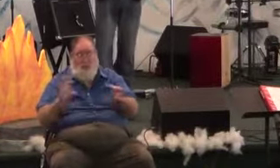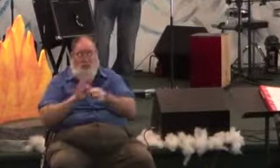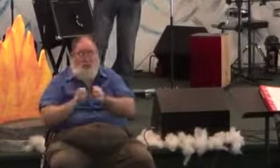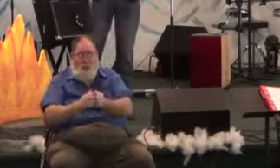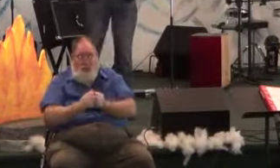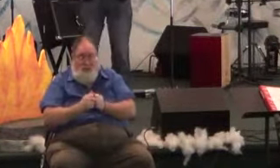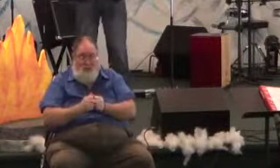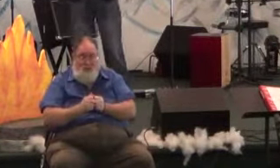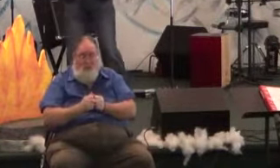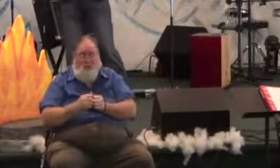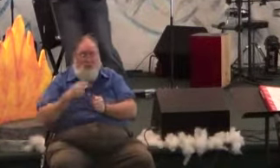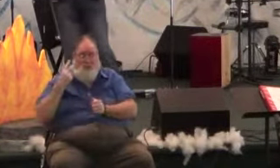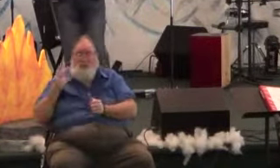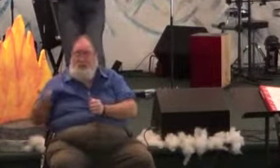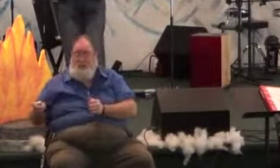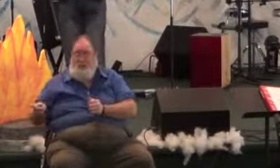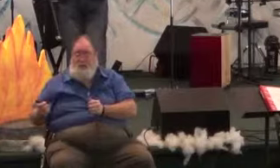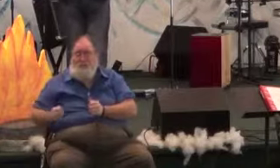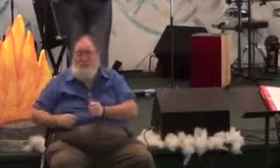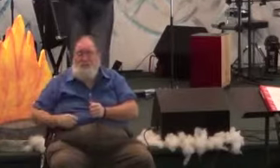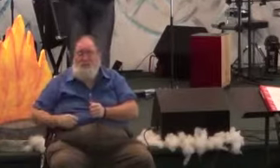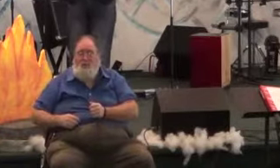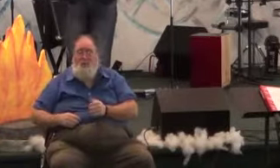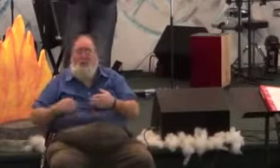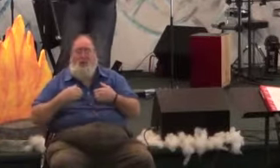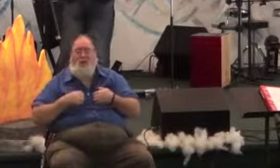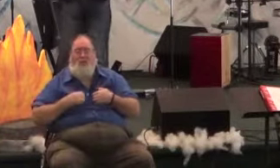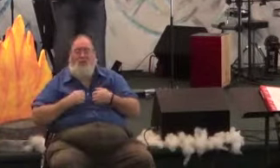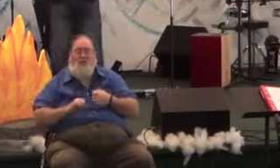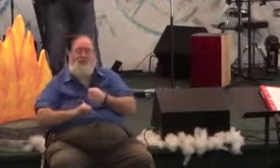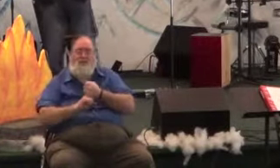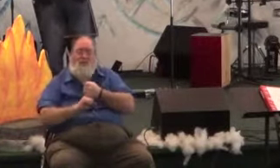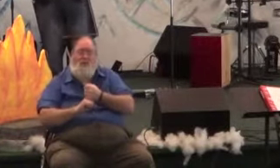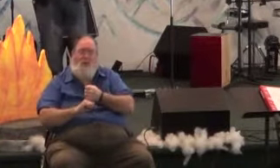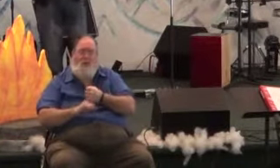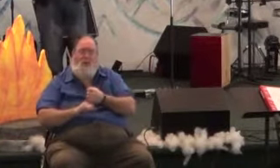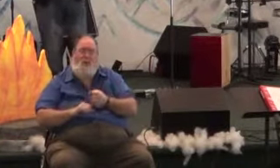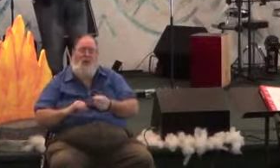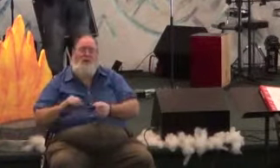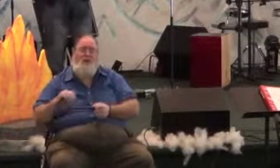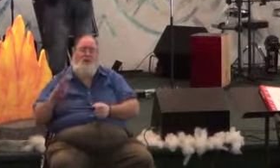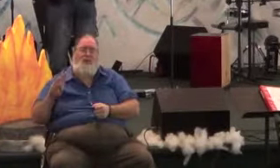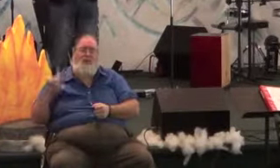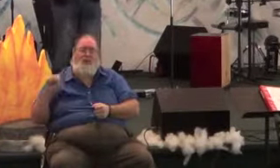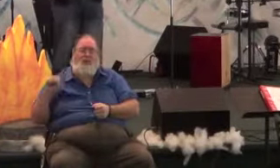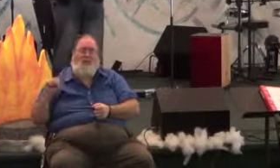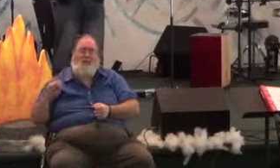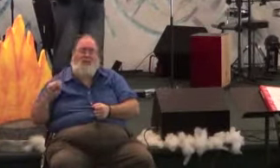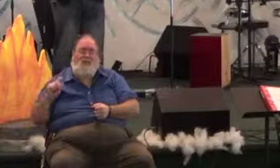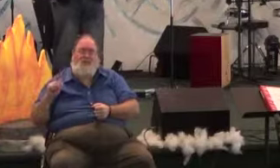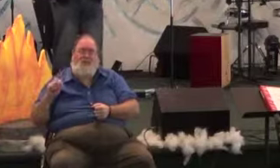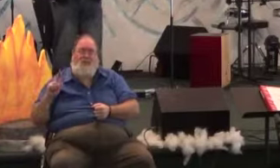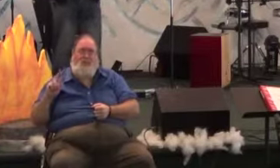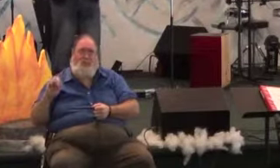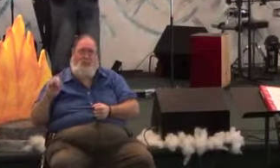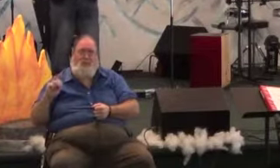him. Having secured the support of Blastus, a trusted personal servant of the king, they